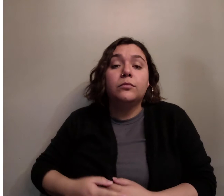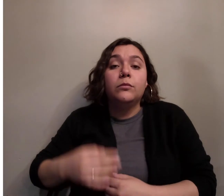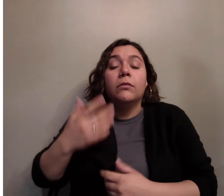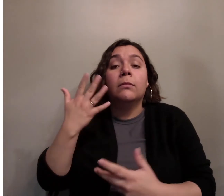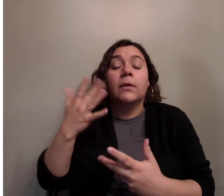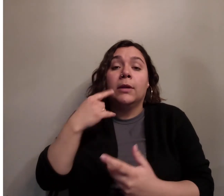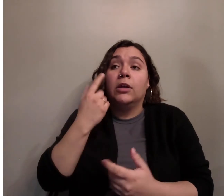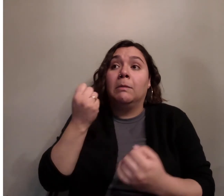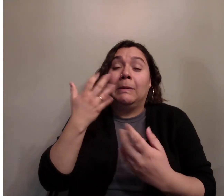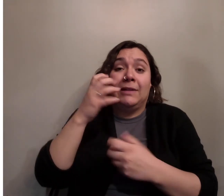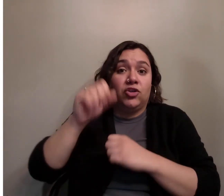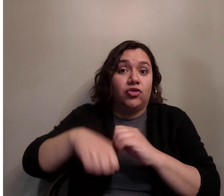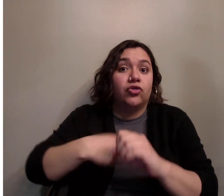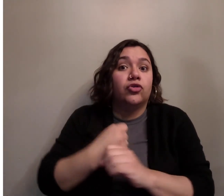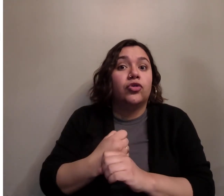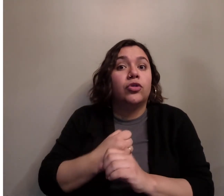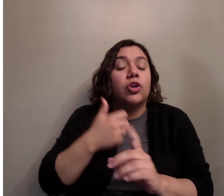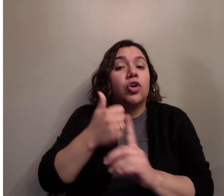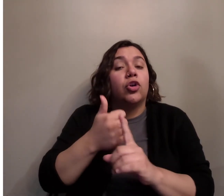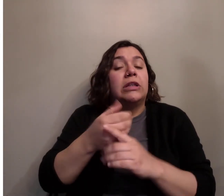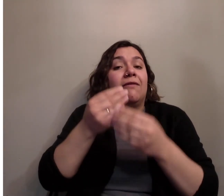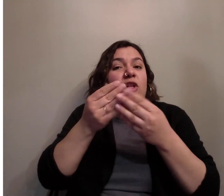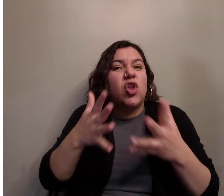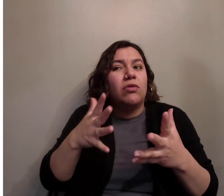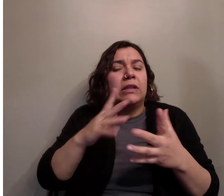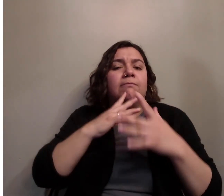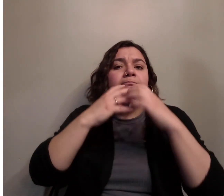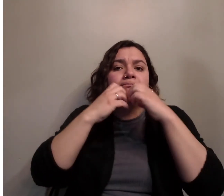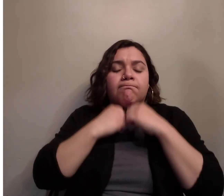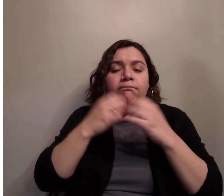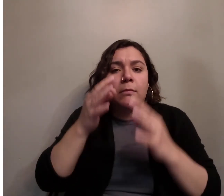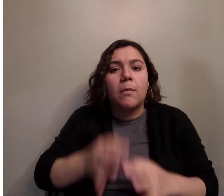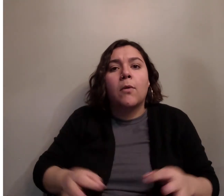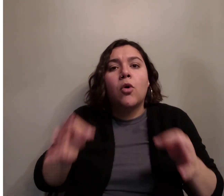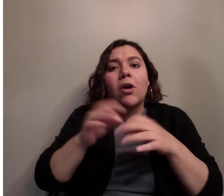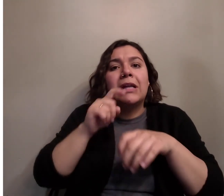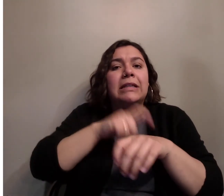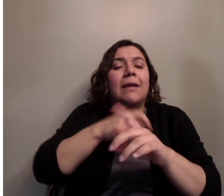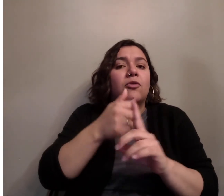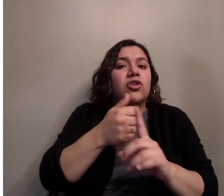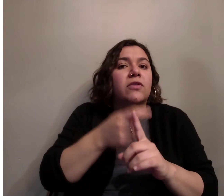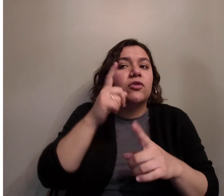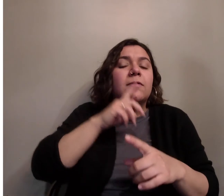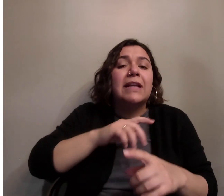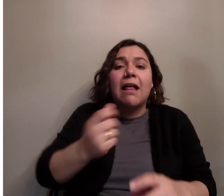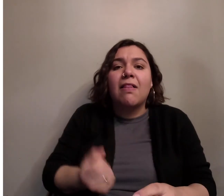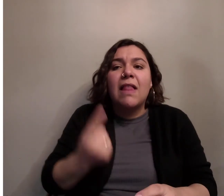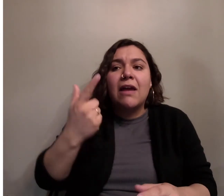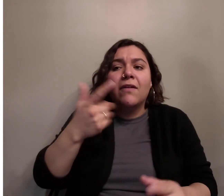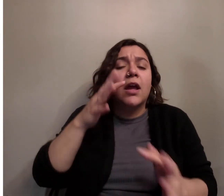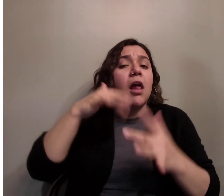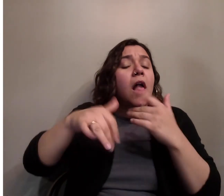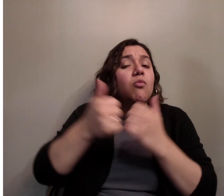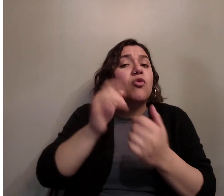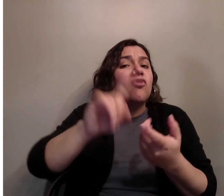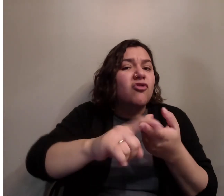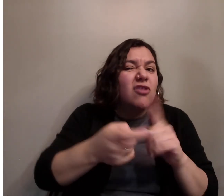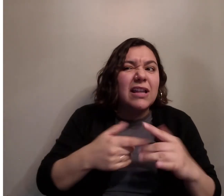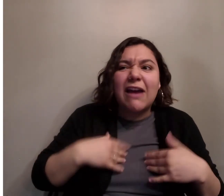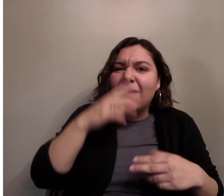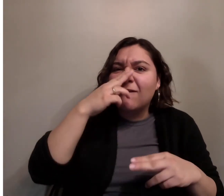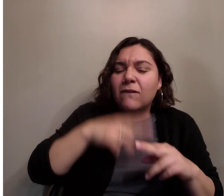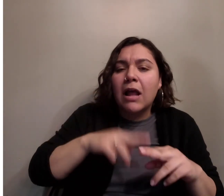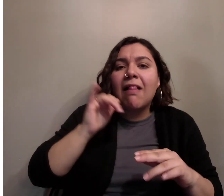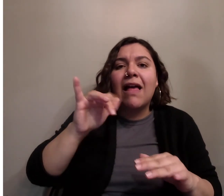as it might be years now that she loses this crucial time when she should be 11 and bopping around with her friends and